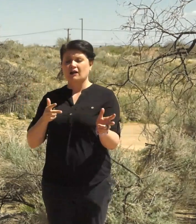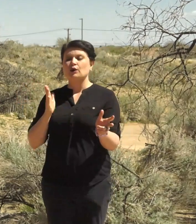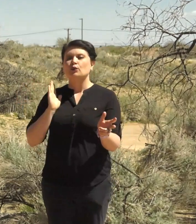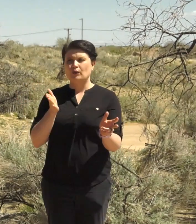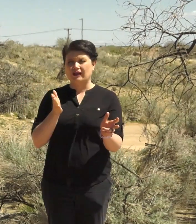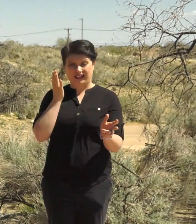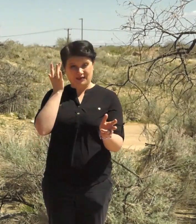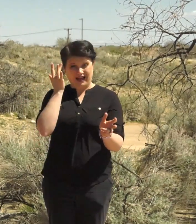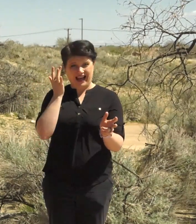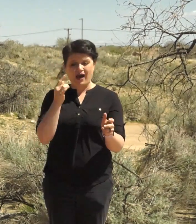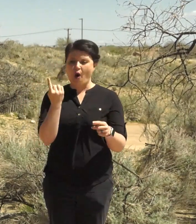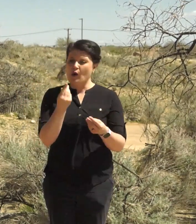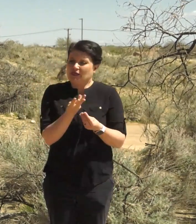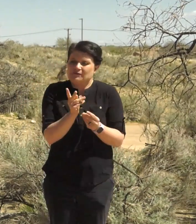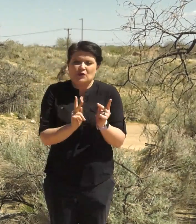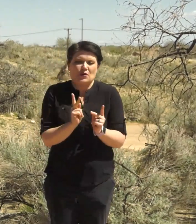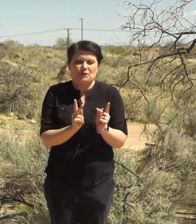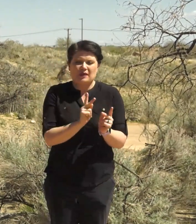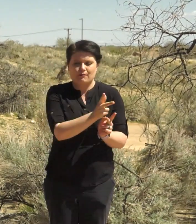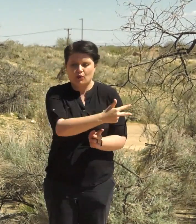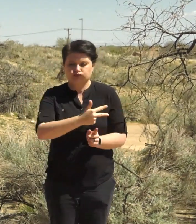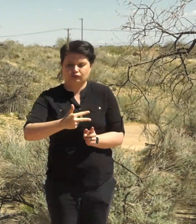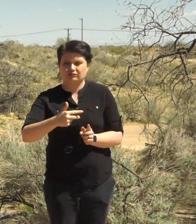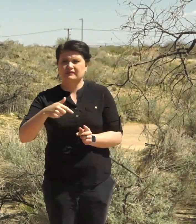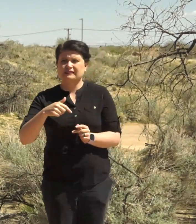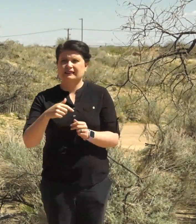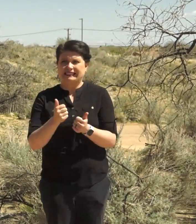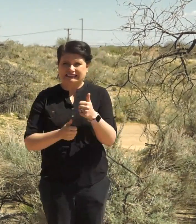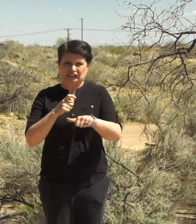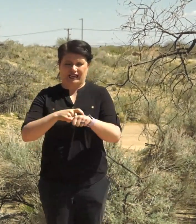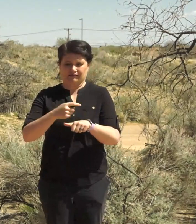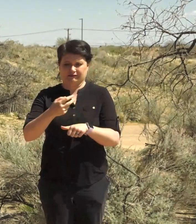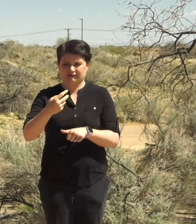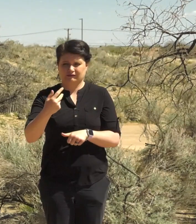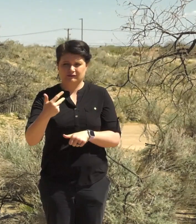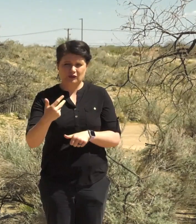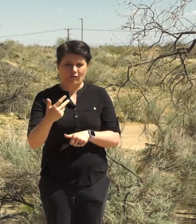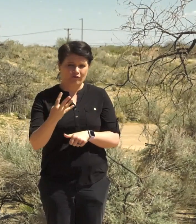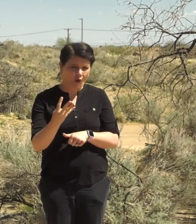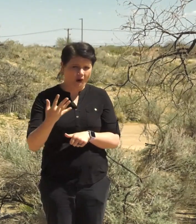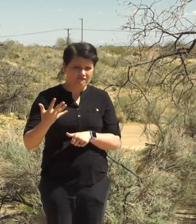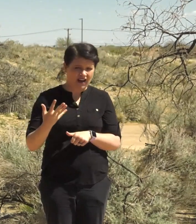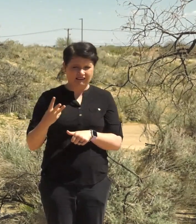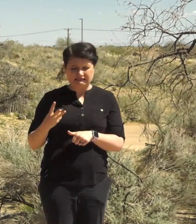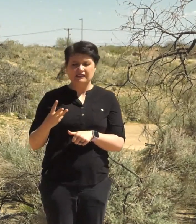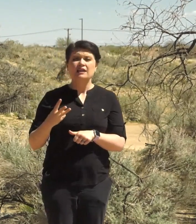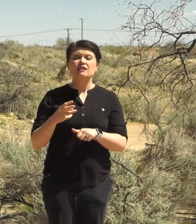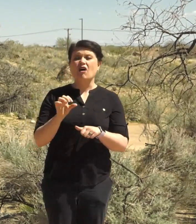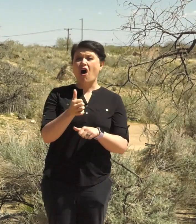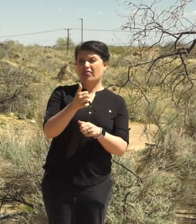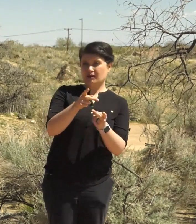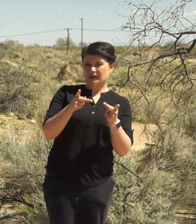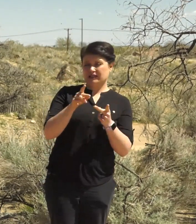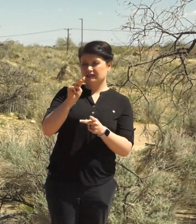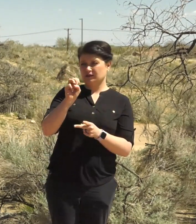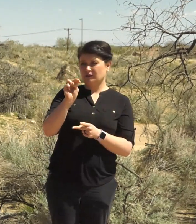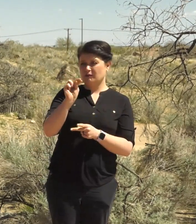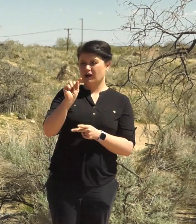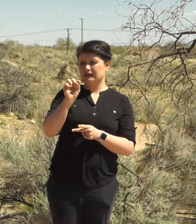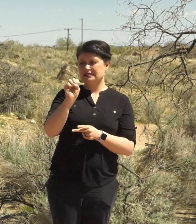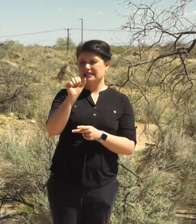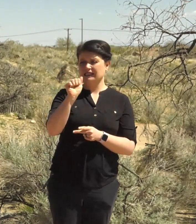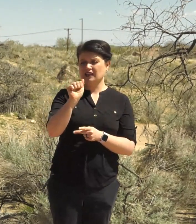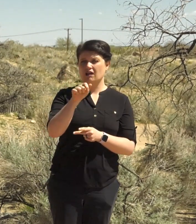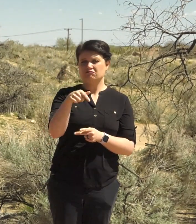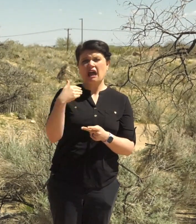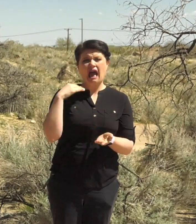social distancing. We're encouraging people to go to Montesa Park where there is less of a wait because there is less traffic. That being said, we're still going to